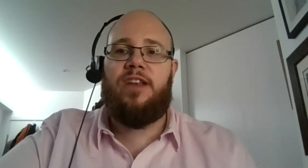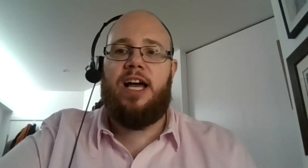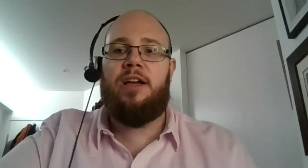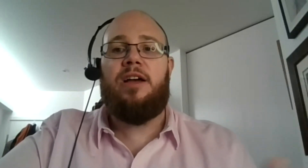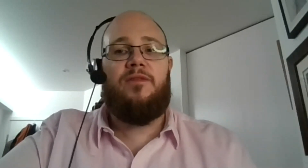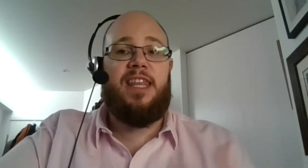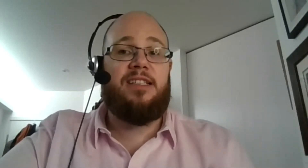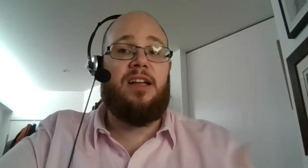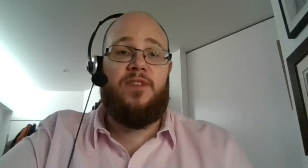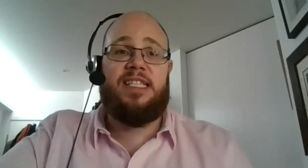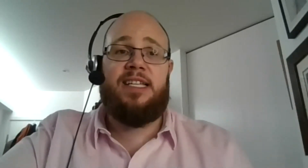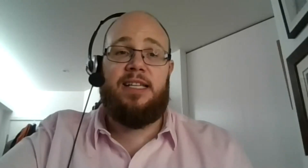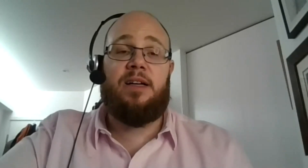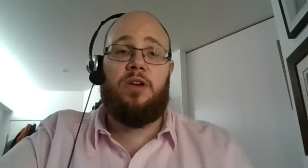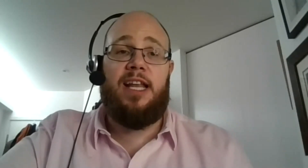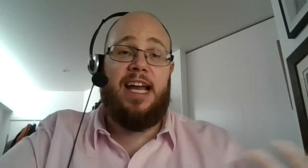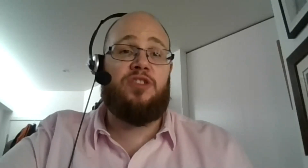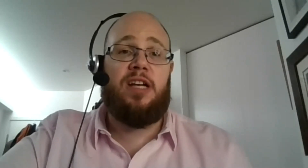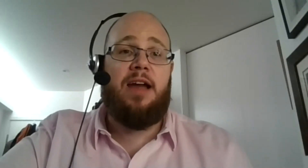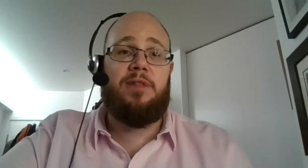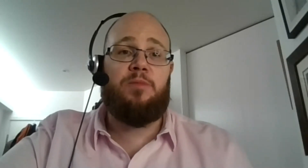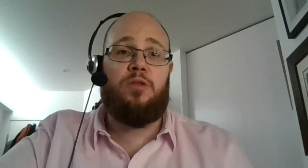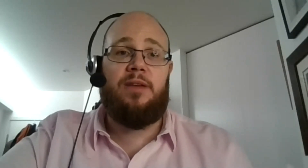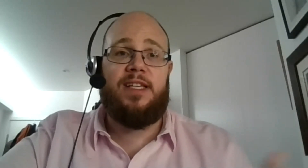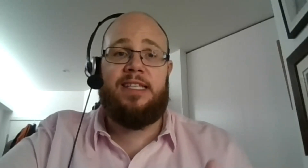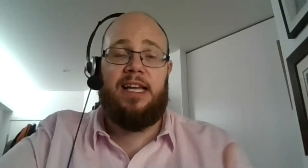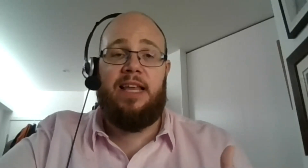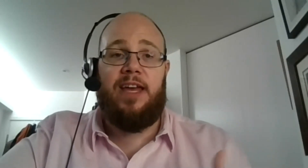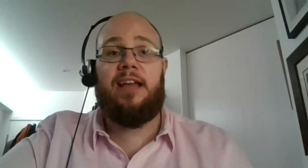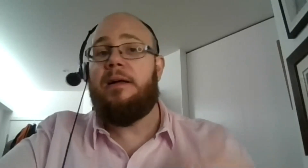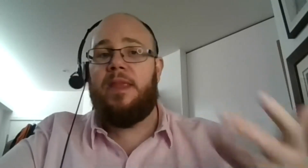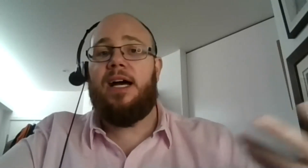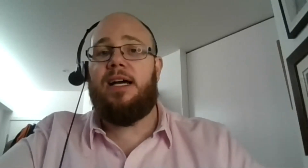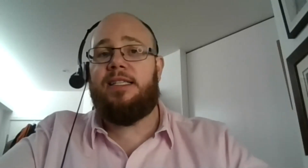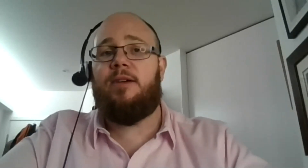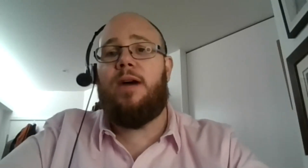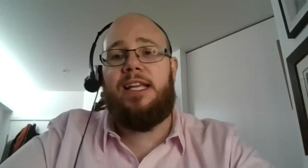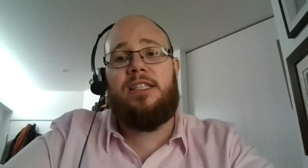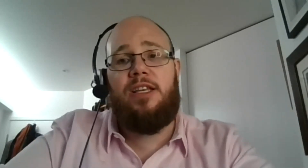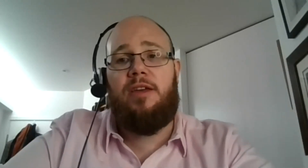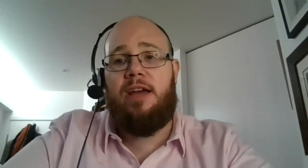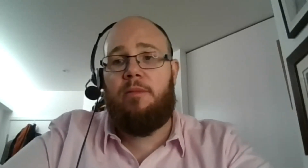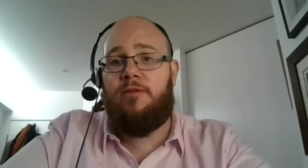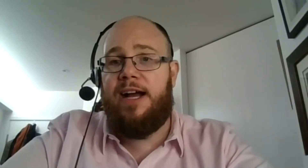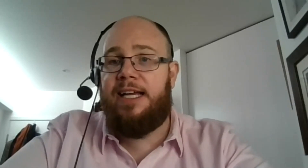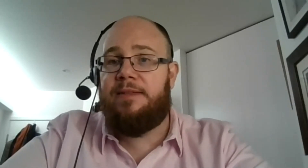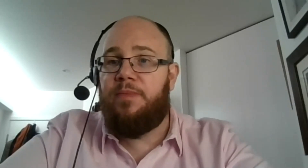flow for things like visiting someone in extra care and supporting living until well into the new year, I'm afraid.